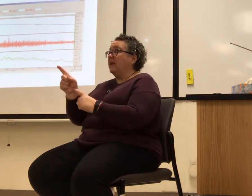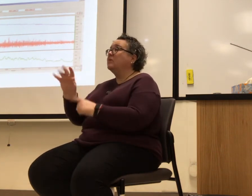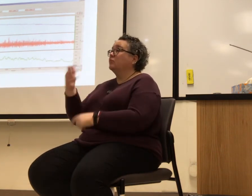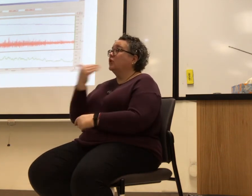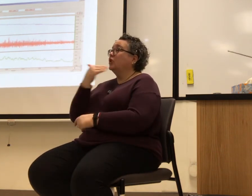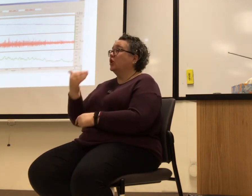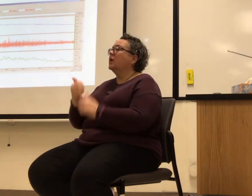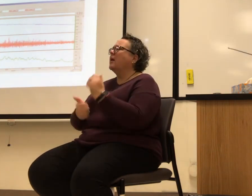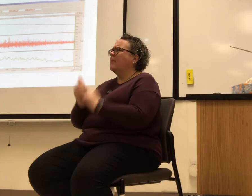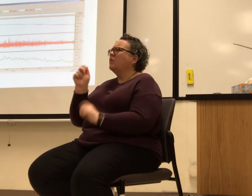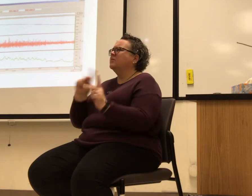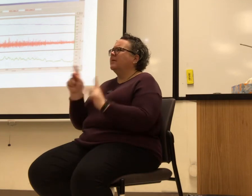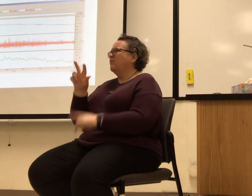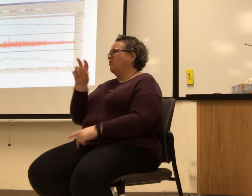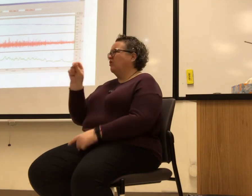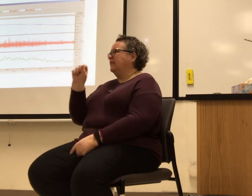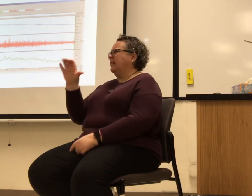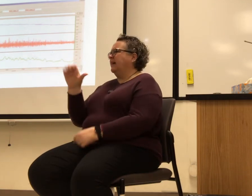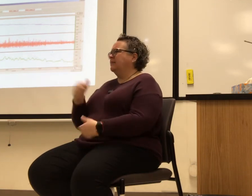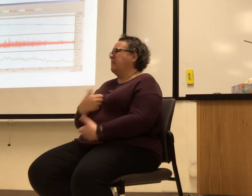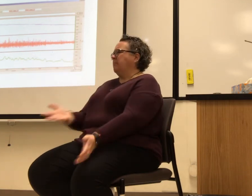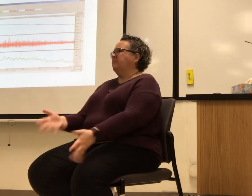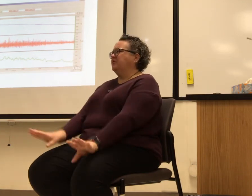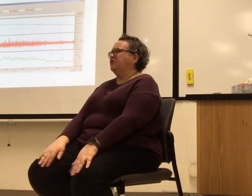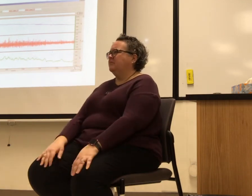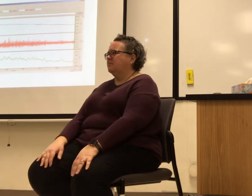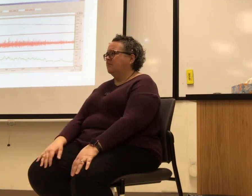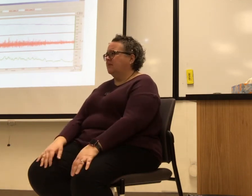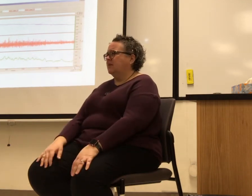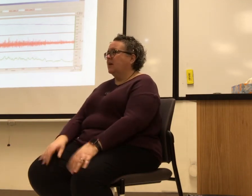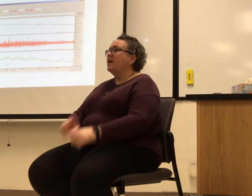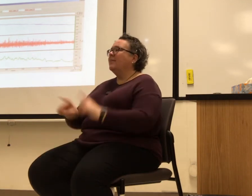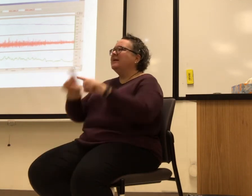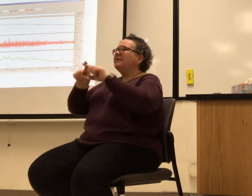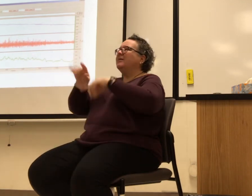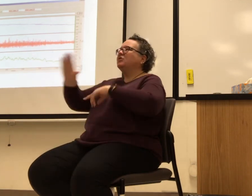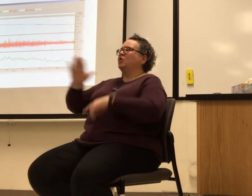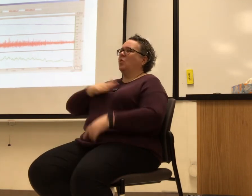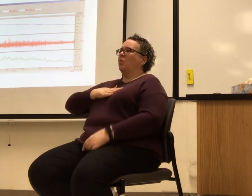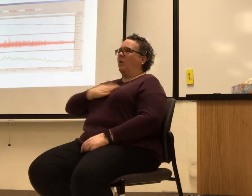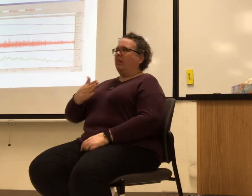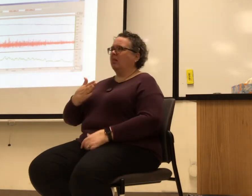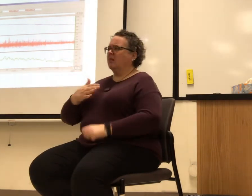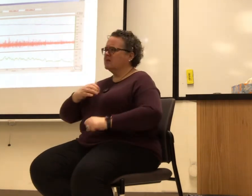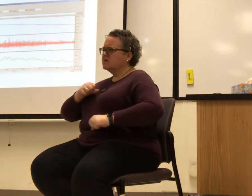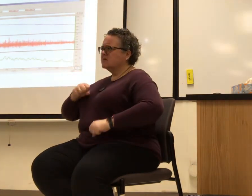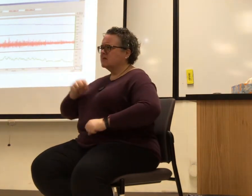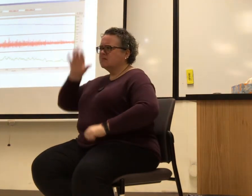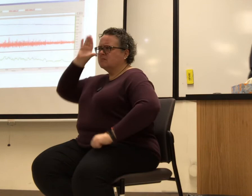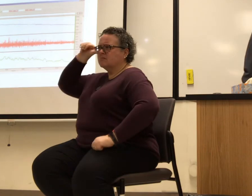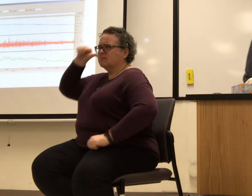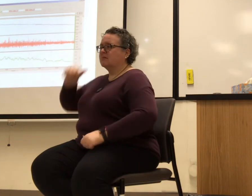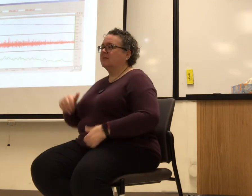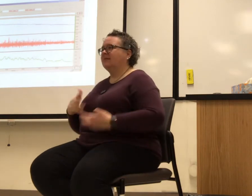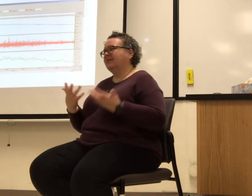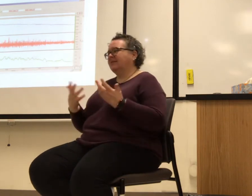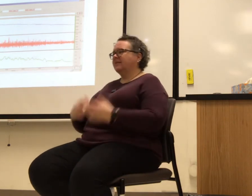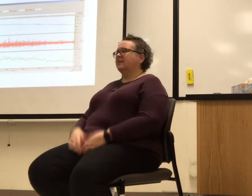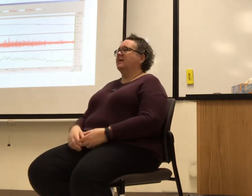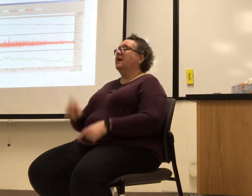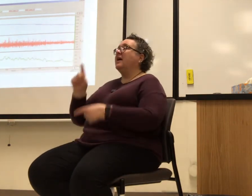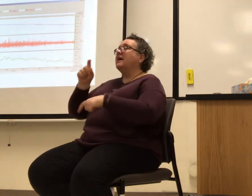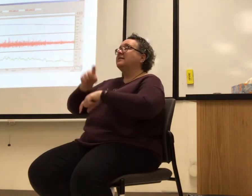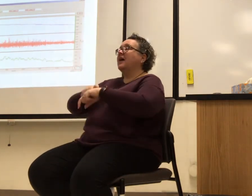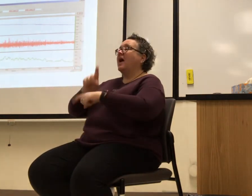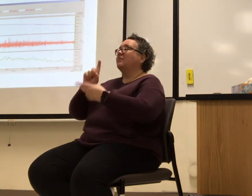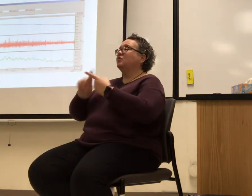people poop out after 30 seconds. Okay, but it depends on your will. That's kind of what it is. Time to fatigue. That's a fun